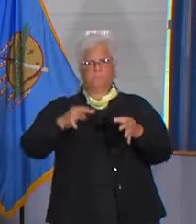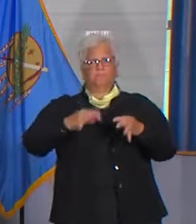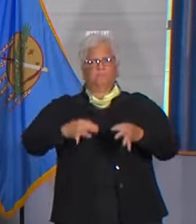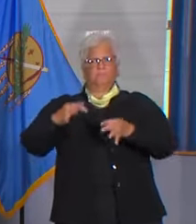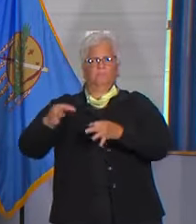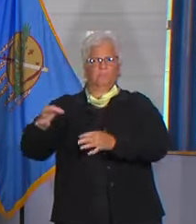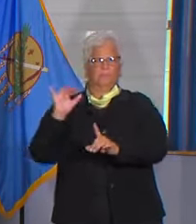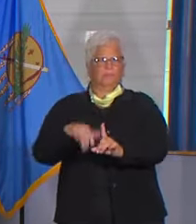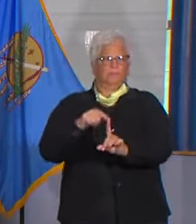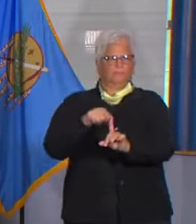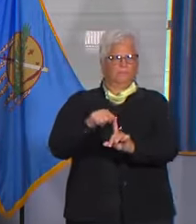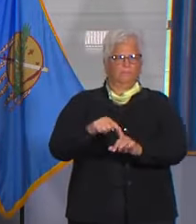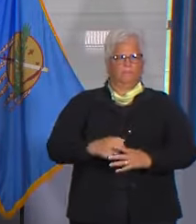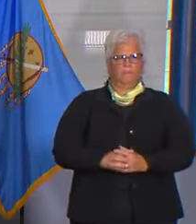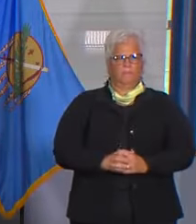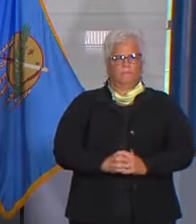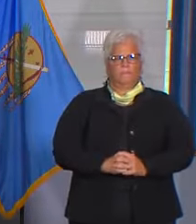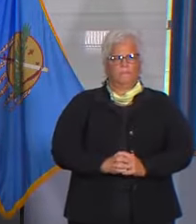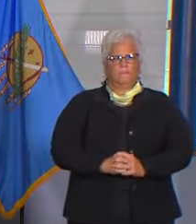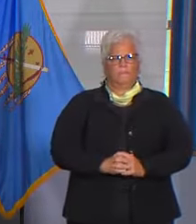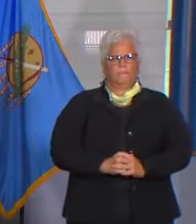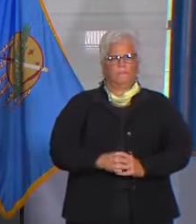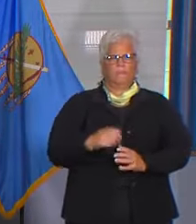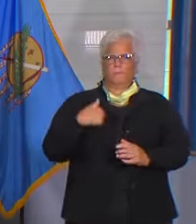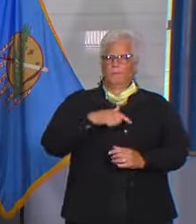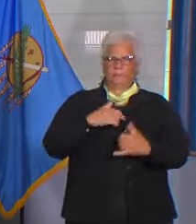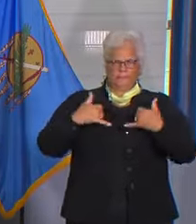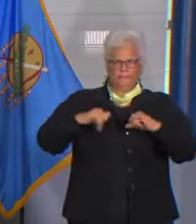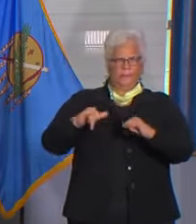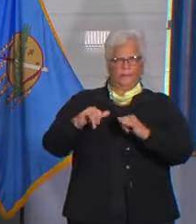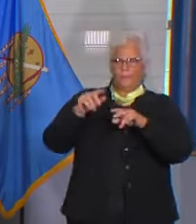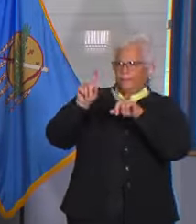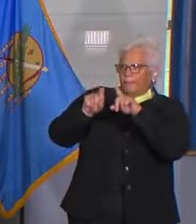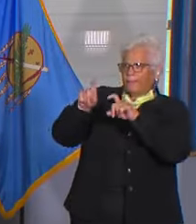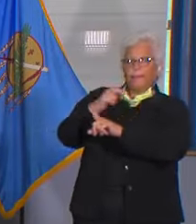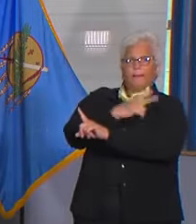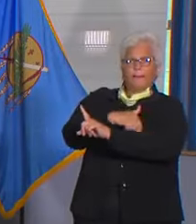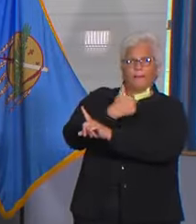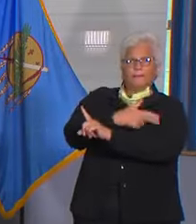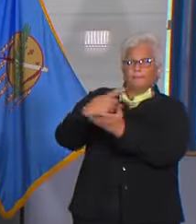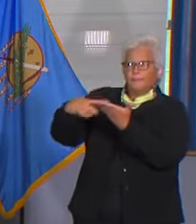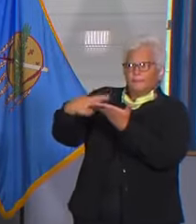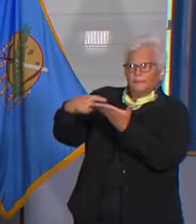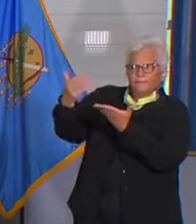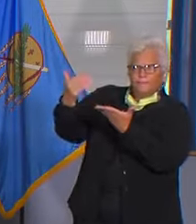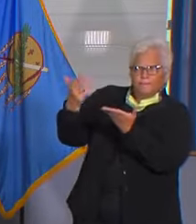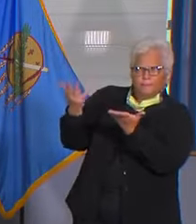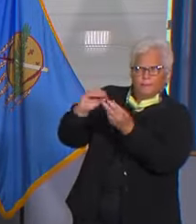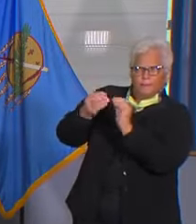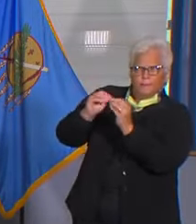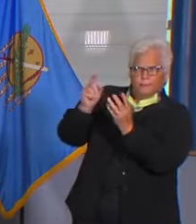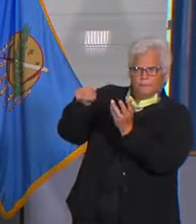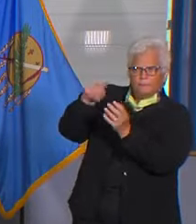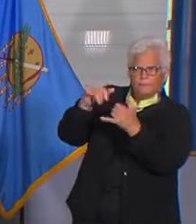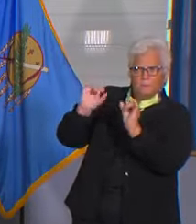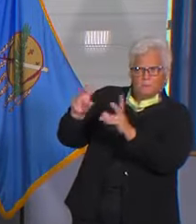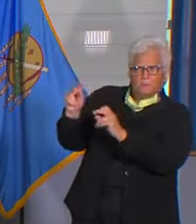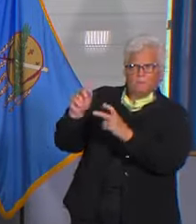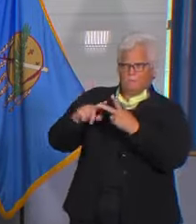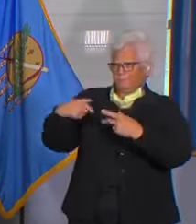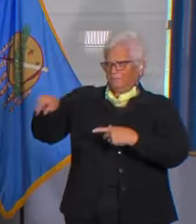that. I told you last week about a new program that we have been